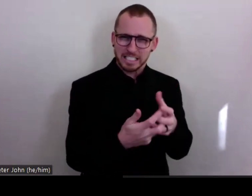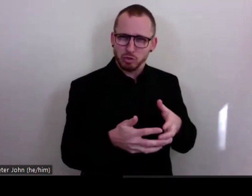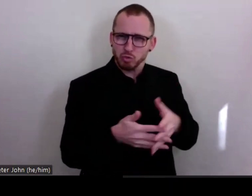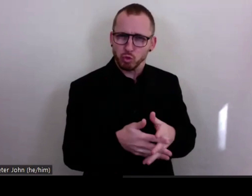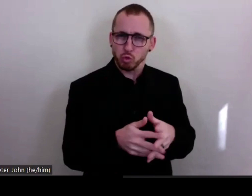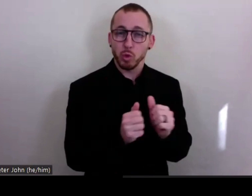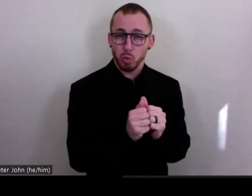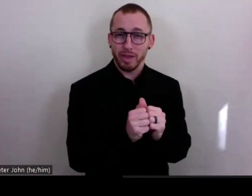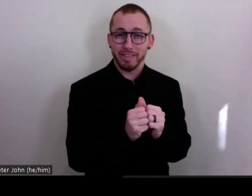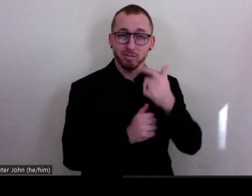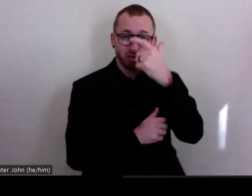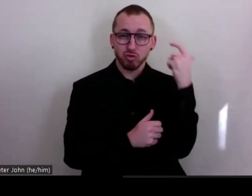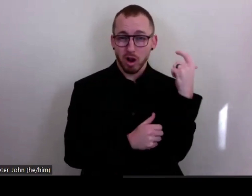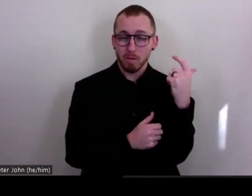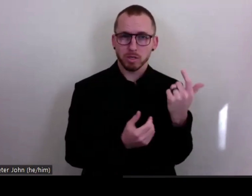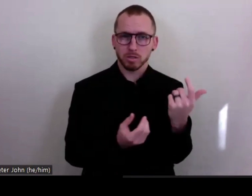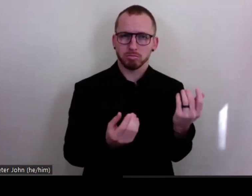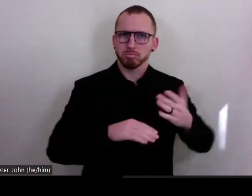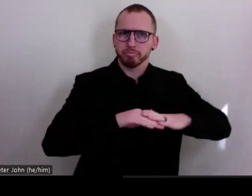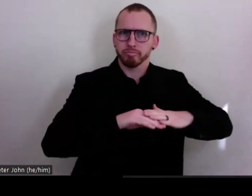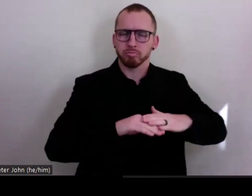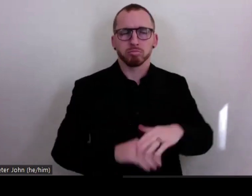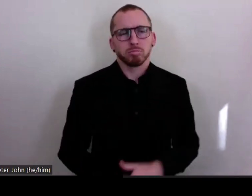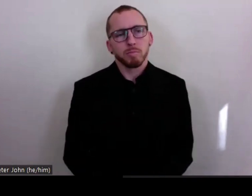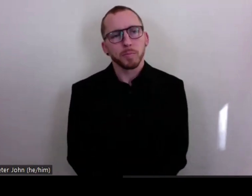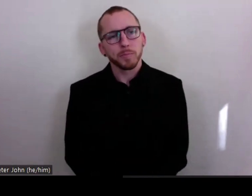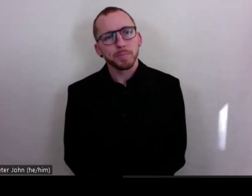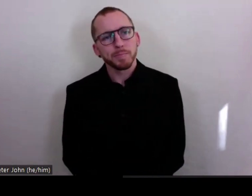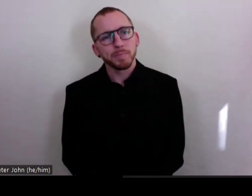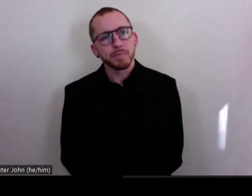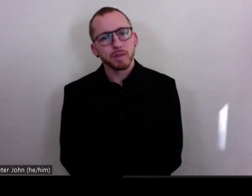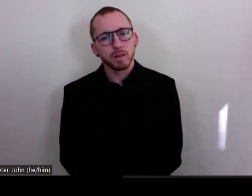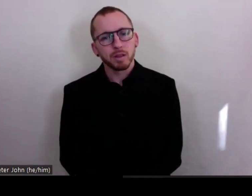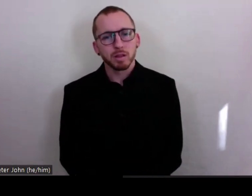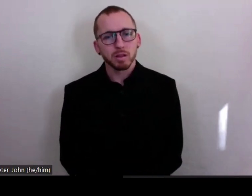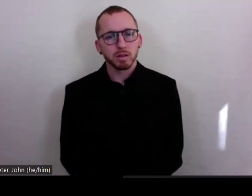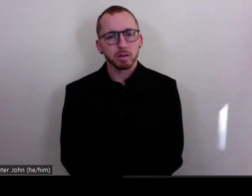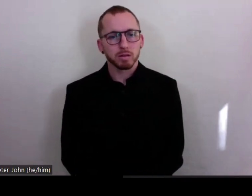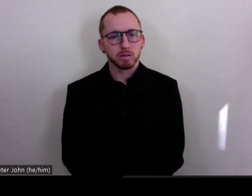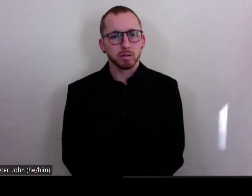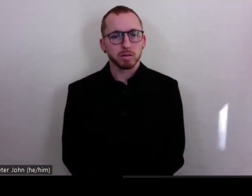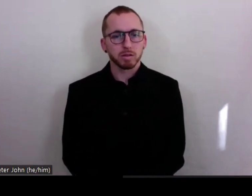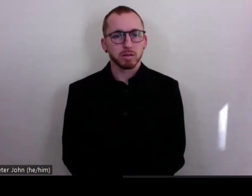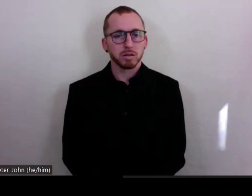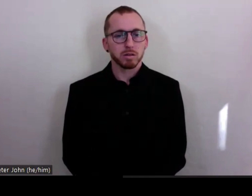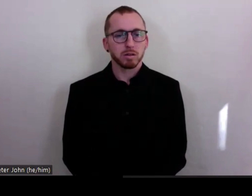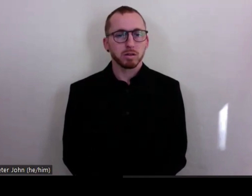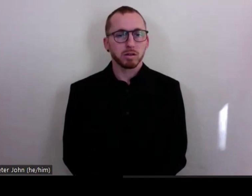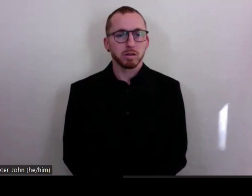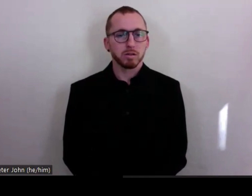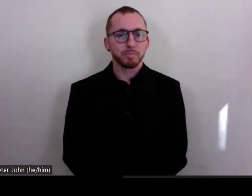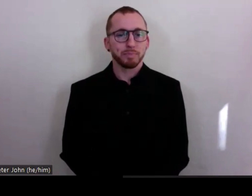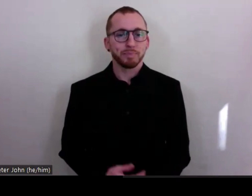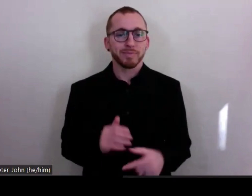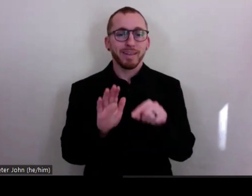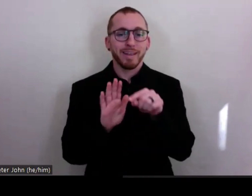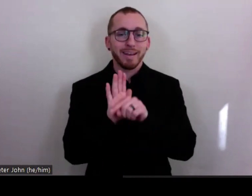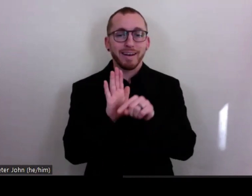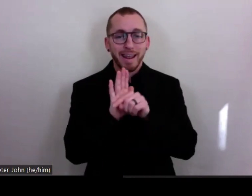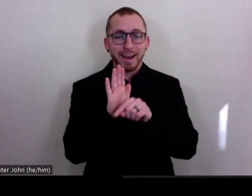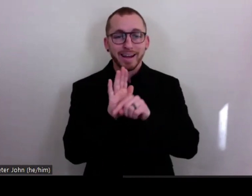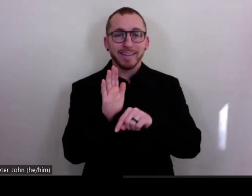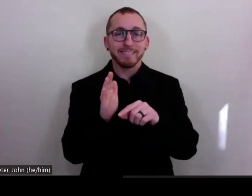Negative changes in beliefs and feelings. So this could be persistent negative beliefs about themselves,